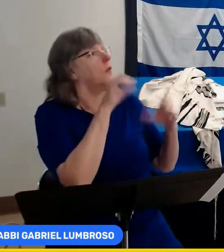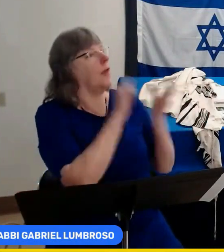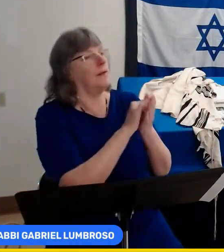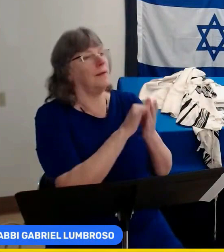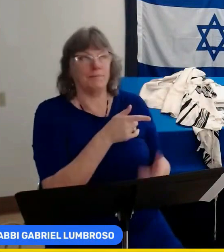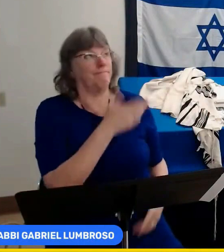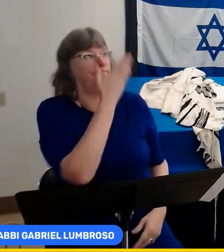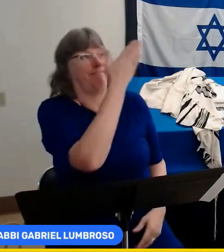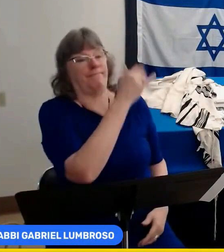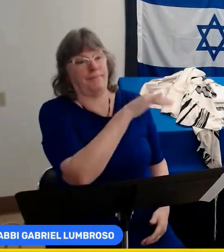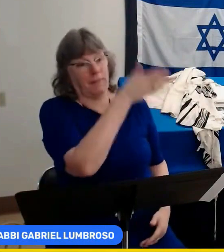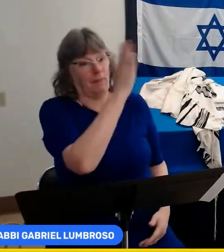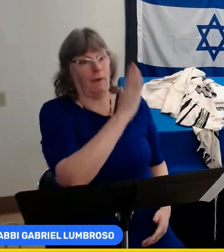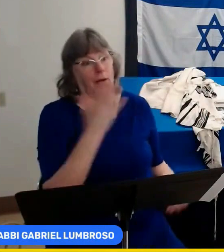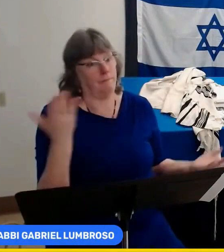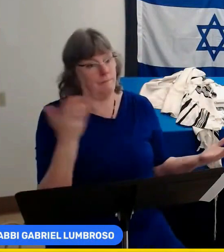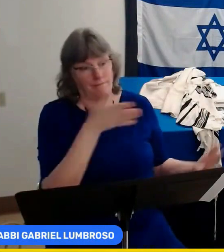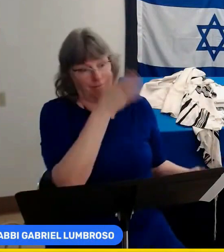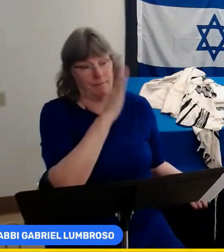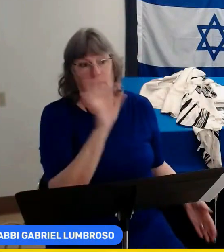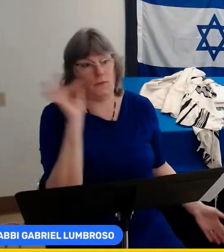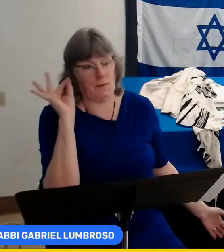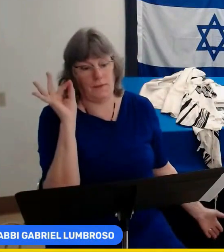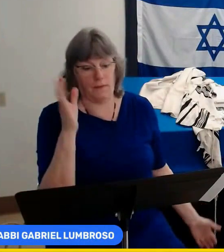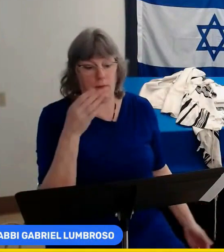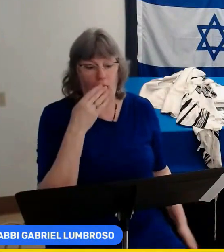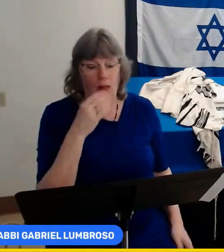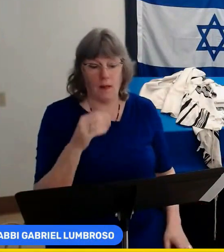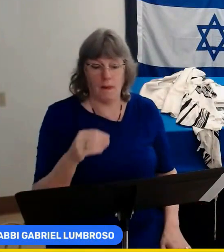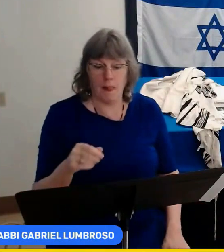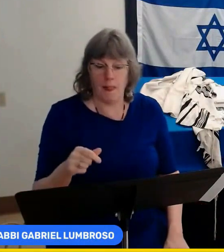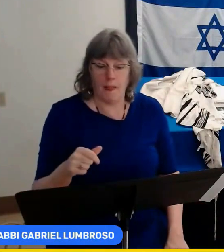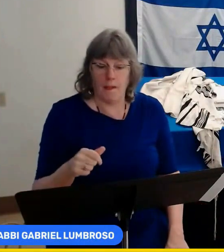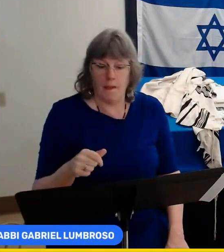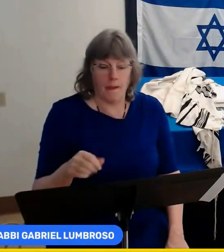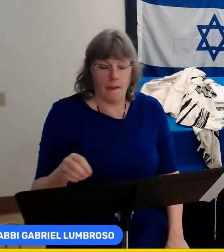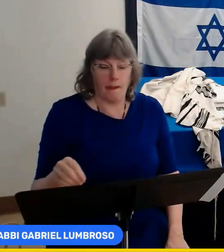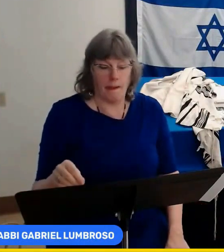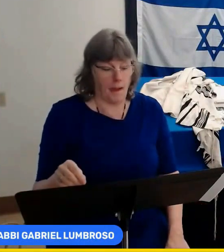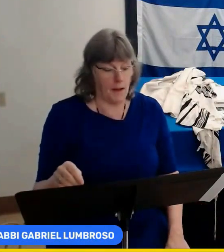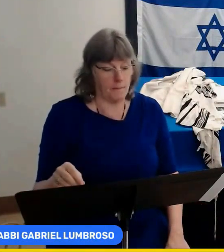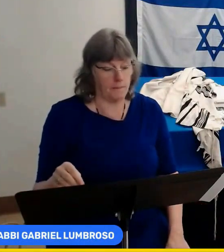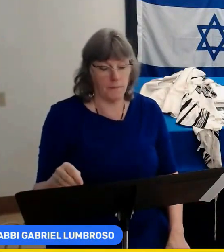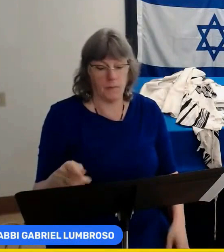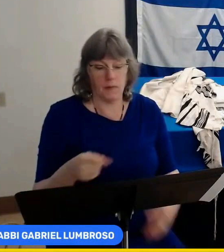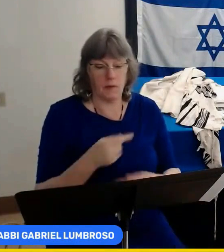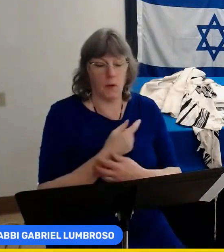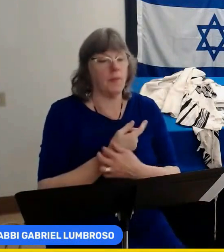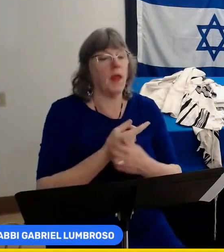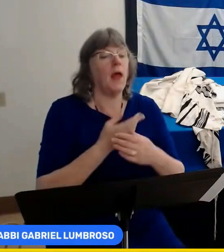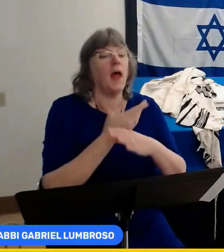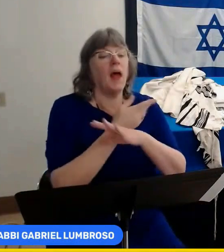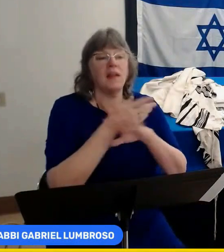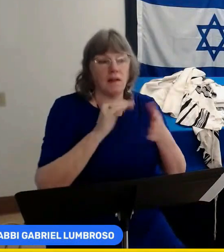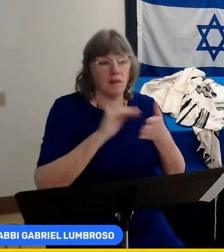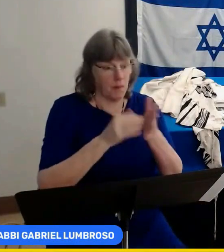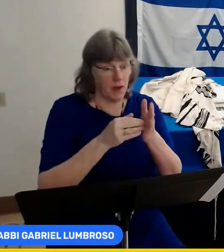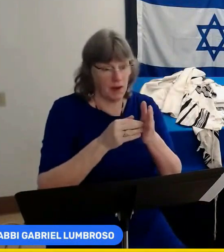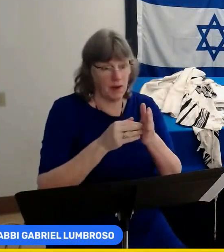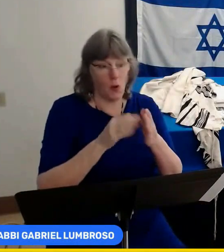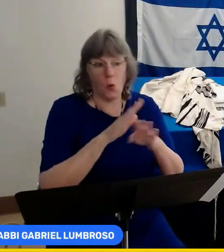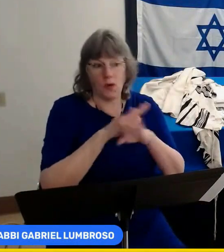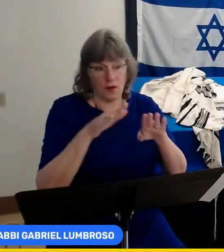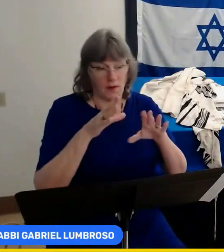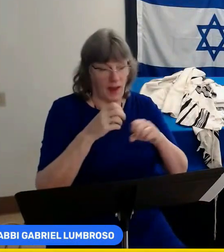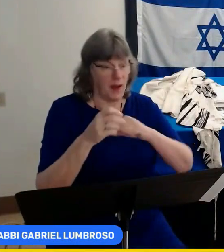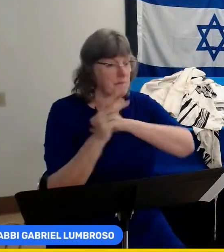won't. Okay, so, but it doesn't mean we get punished, we don't get punished. The